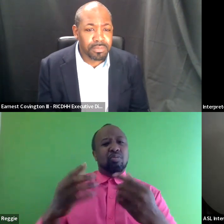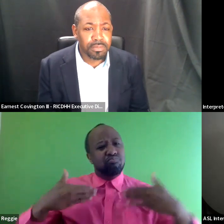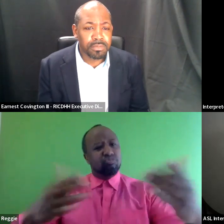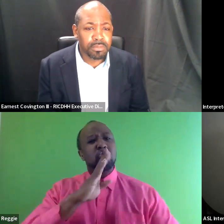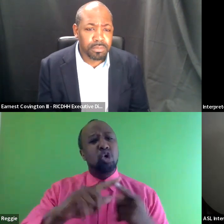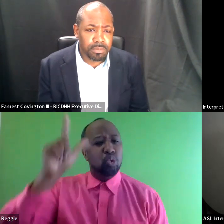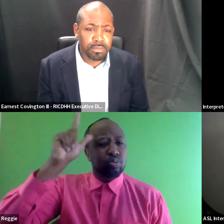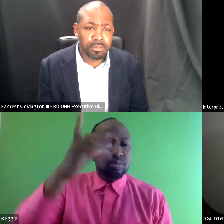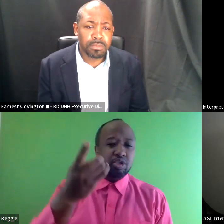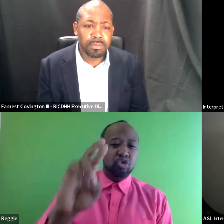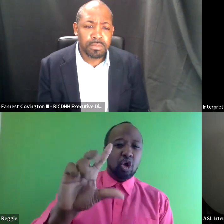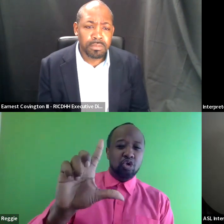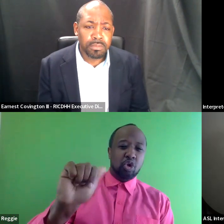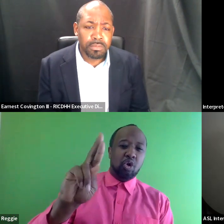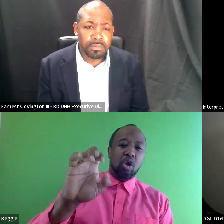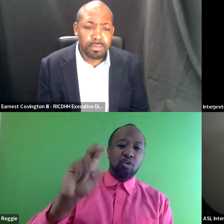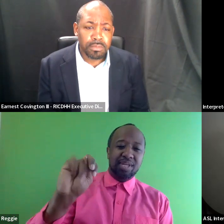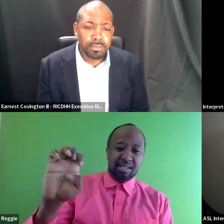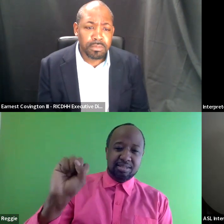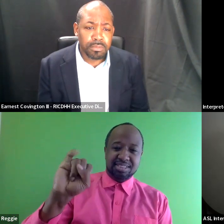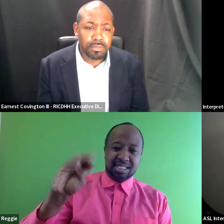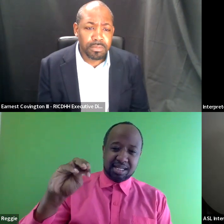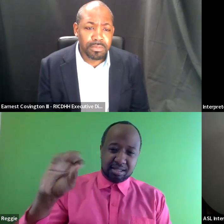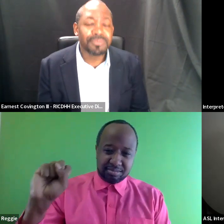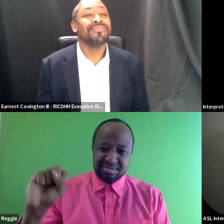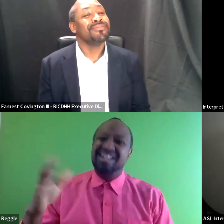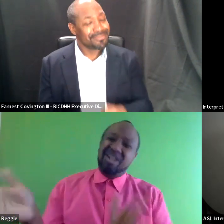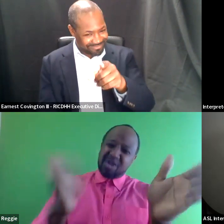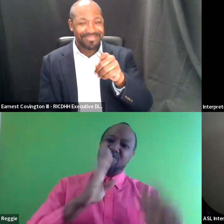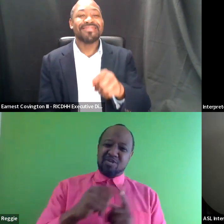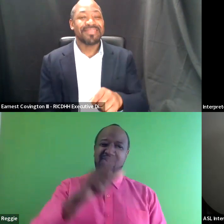being able to talk with friends about